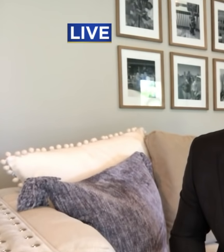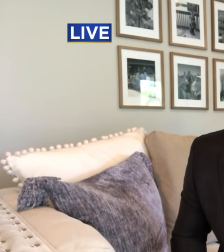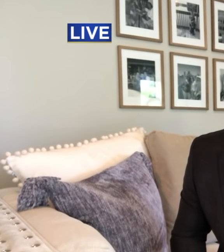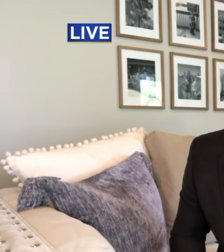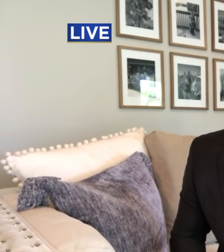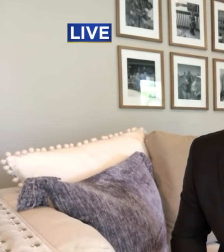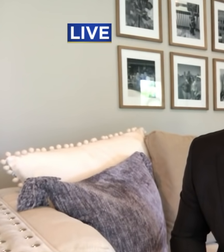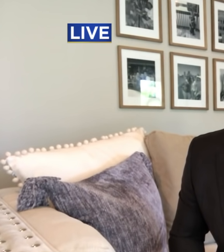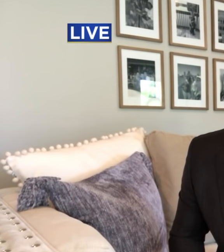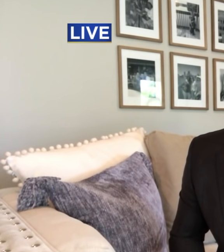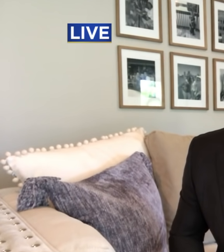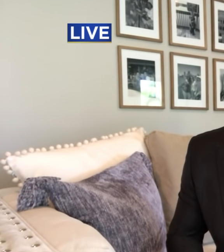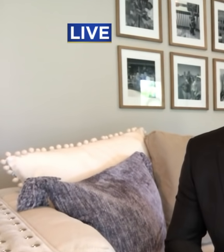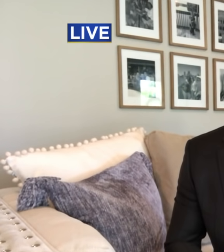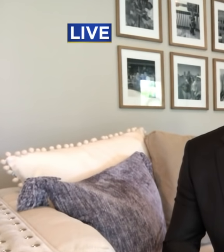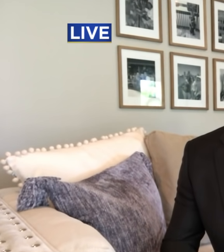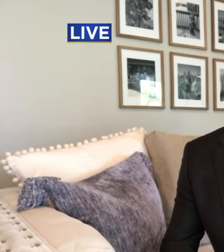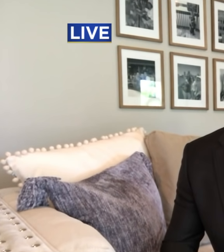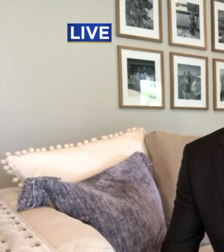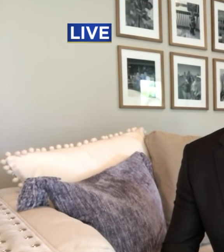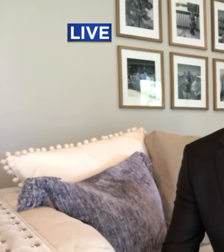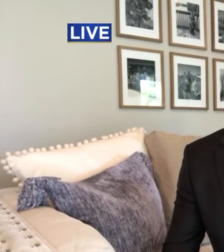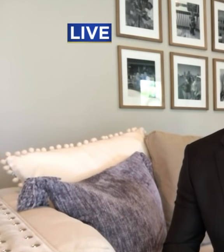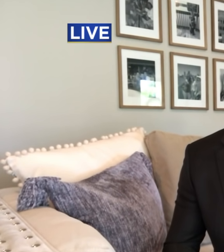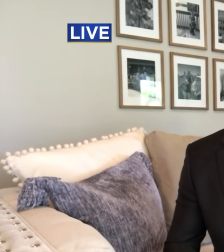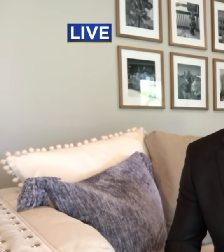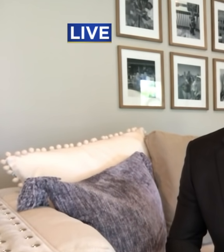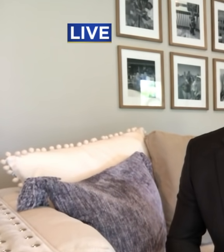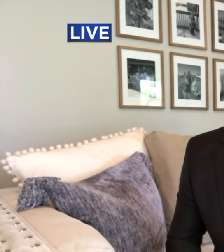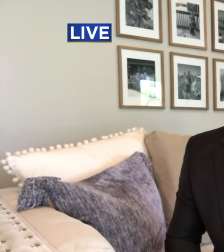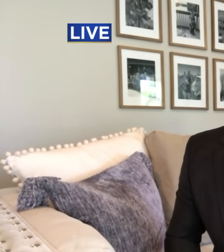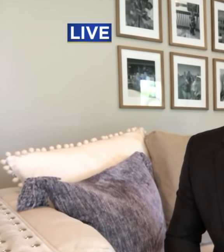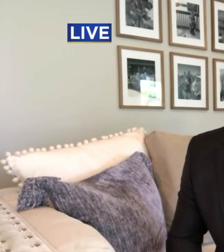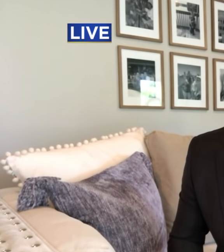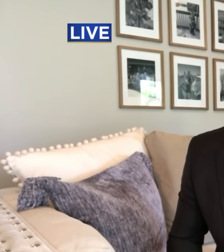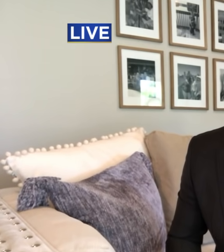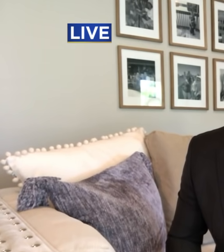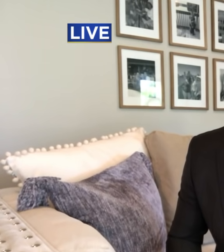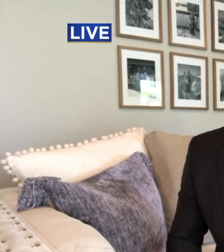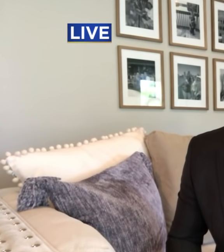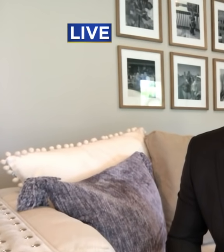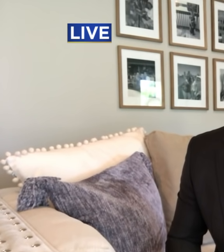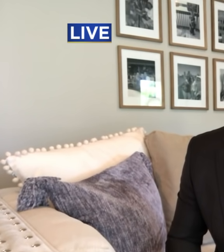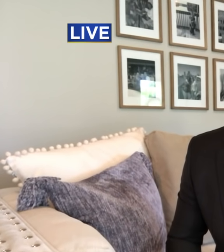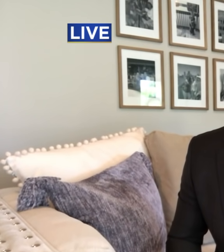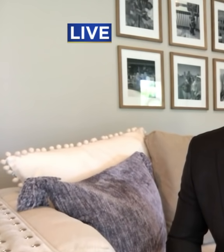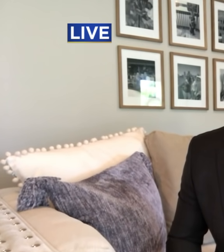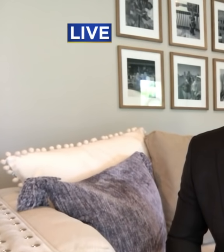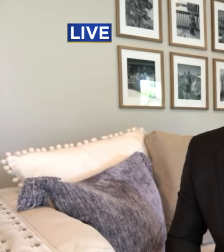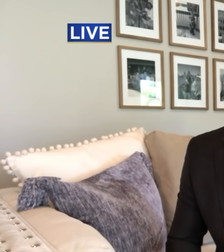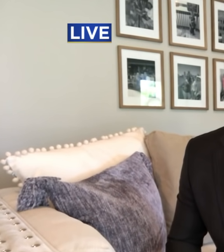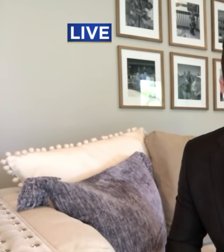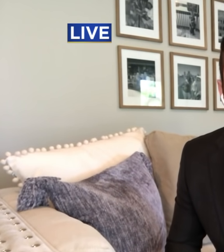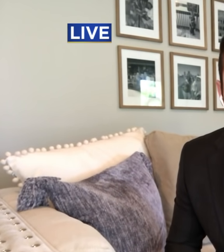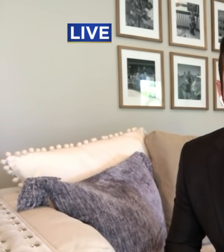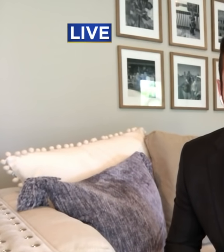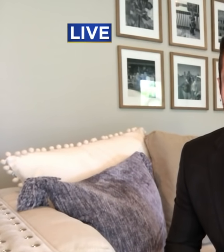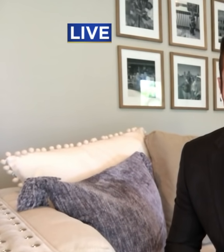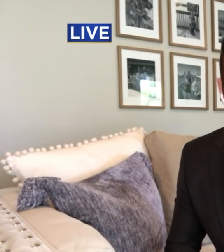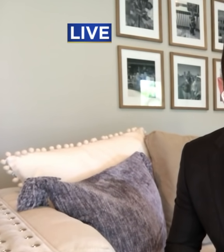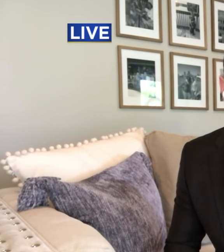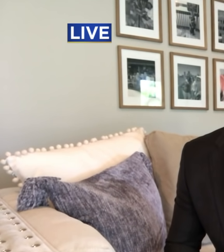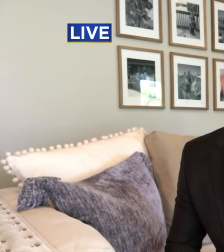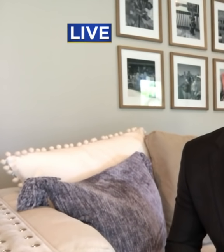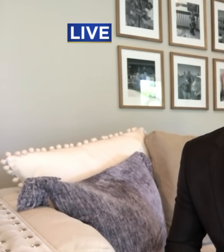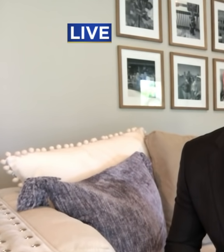was something that stood out to me. But he said if this keeps up here, as he reiterated the 14-day plateau that we saw with the numbers, if this keeps